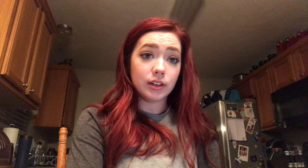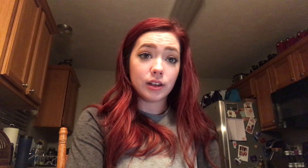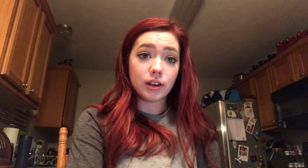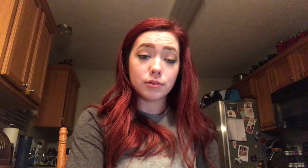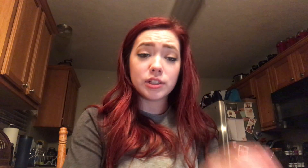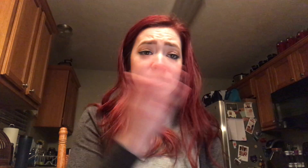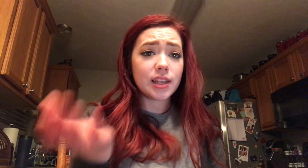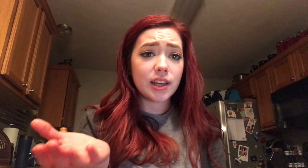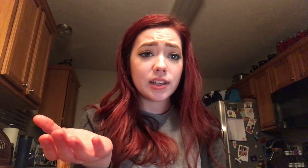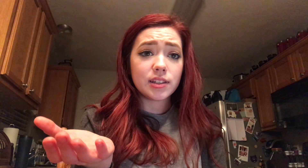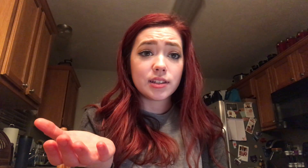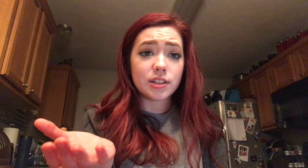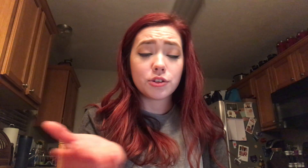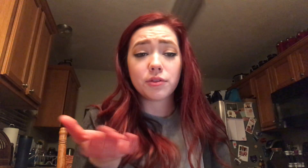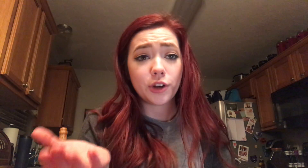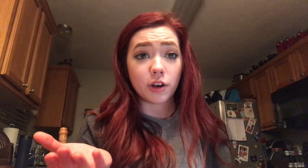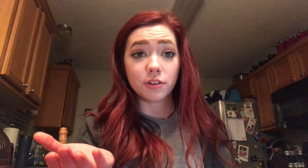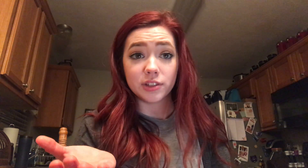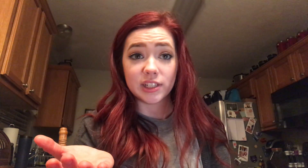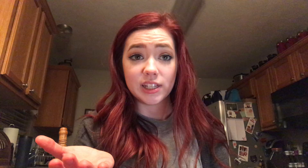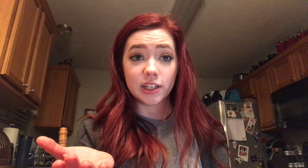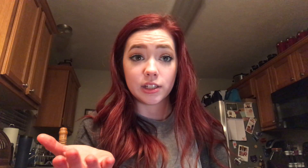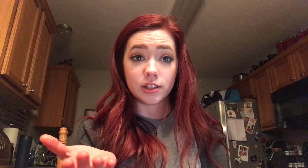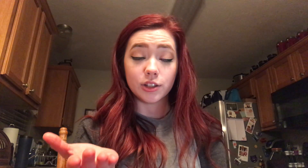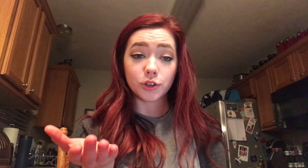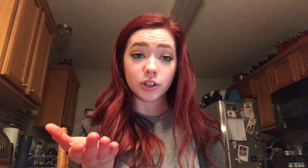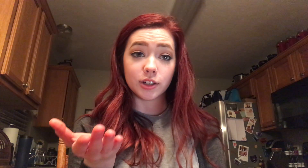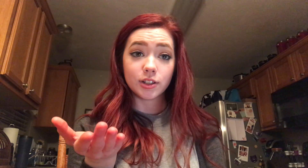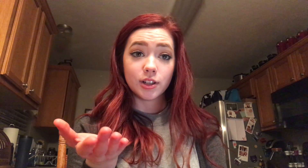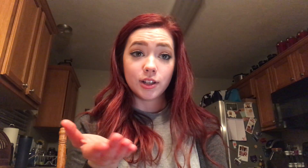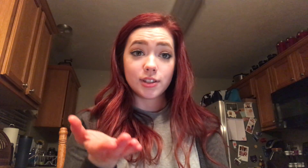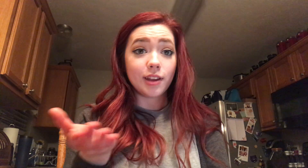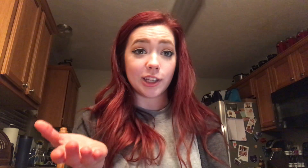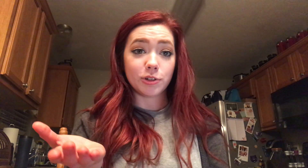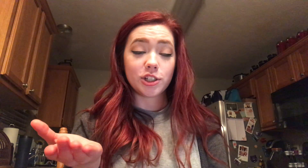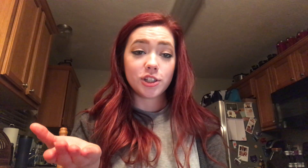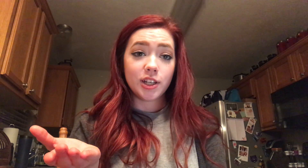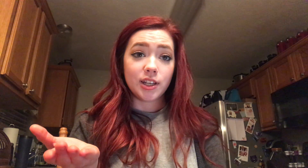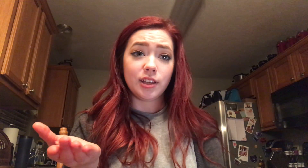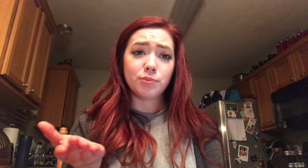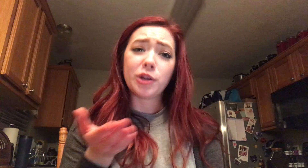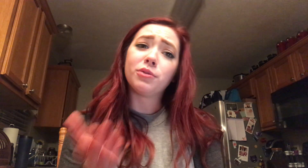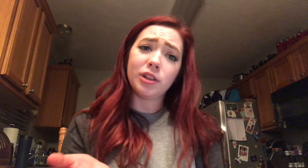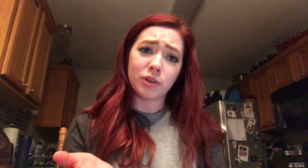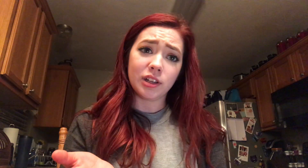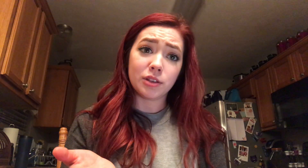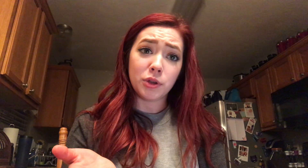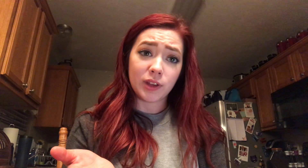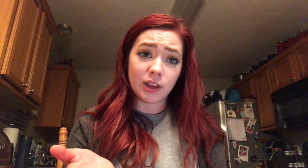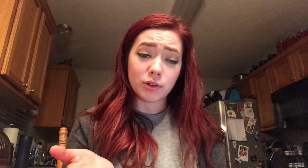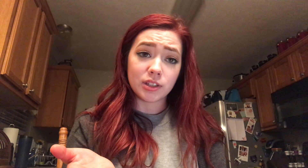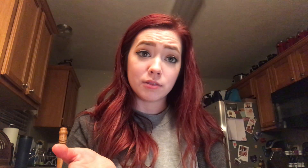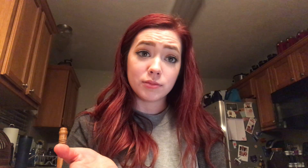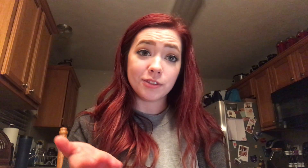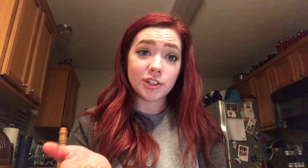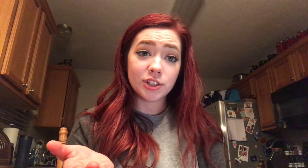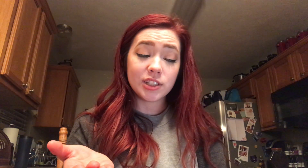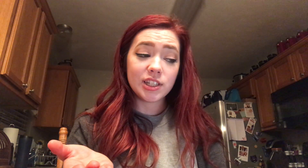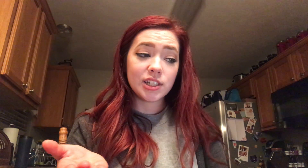Then let's say you're not very confident in your sign language, but you really want to communicate with them efficiently,